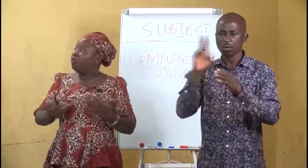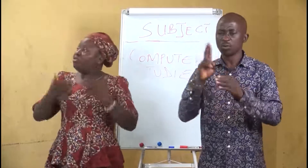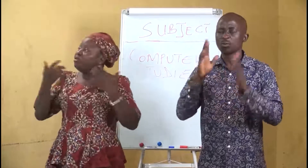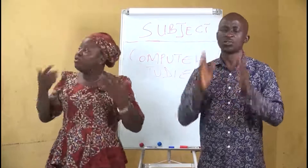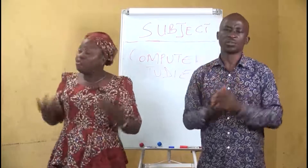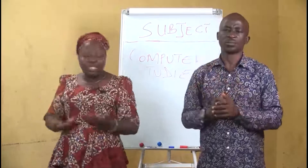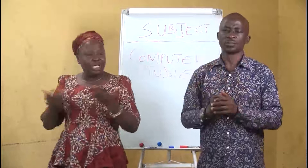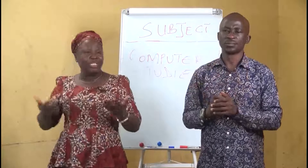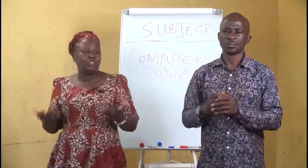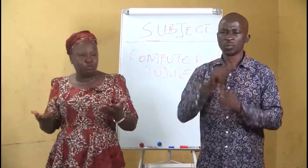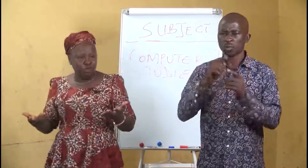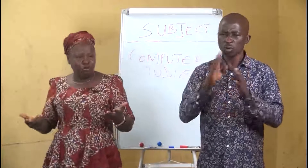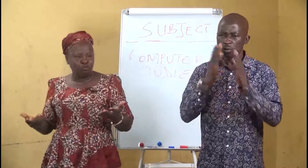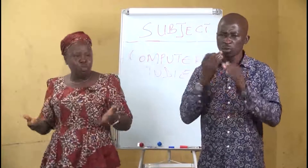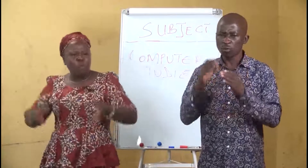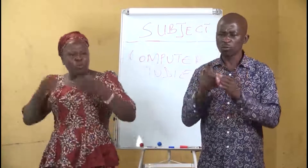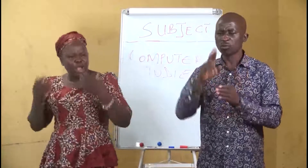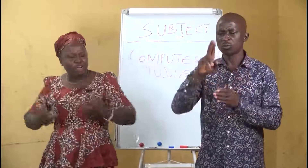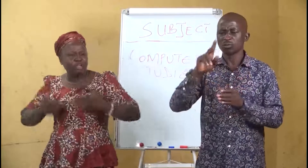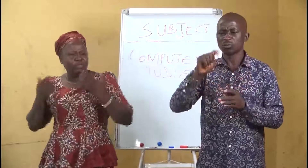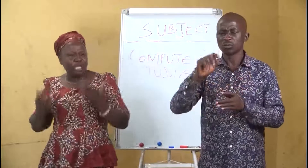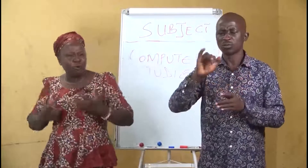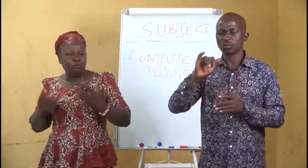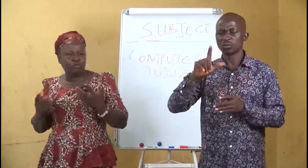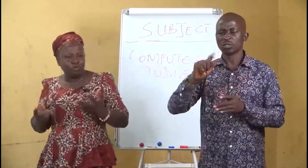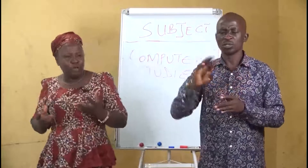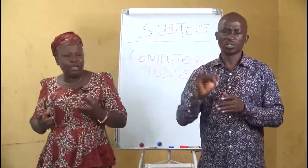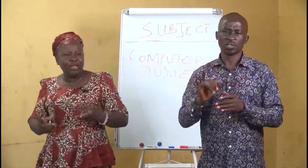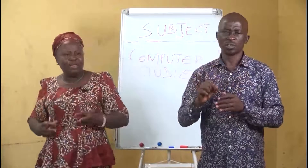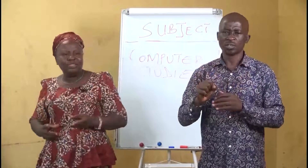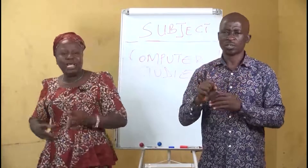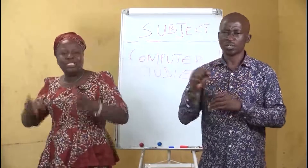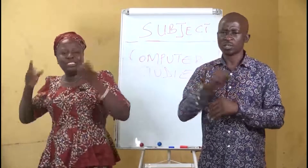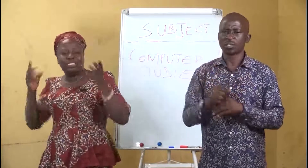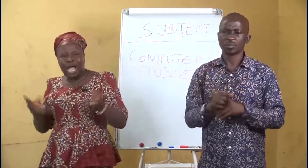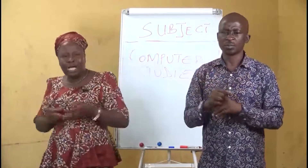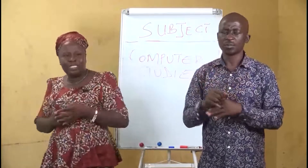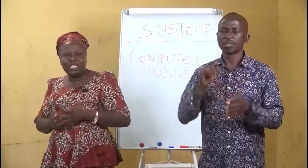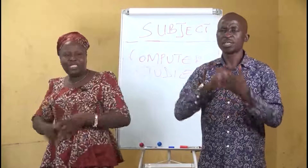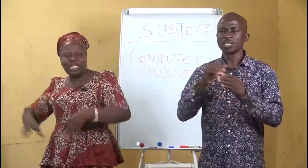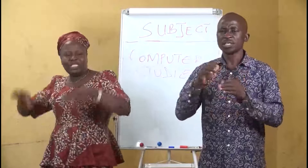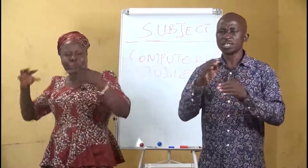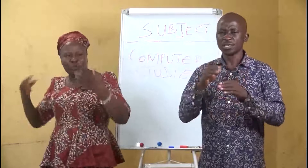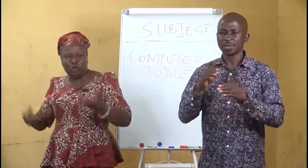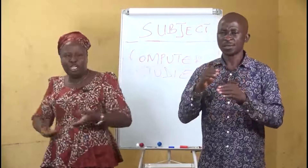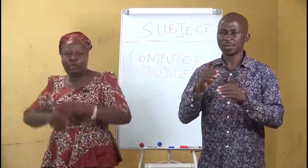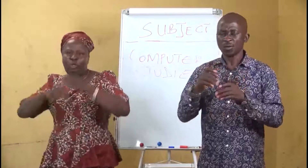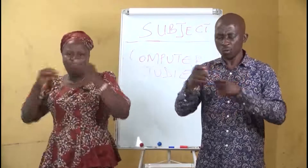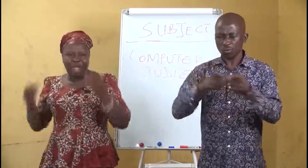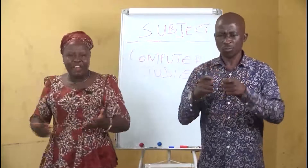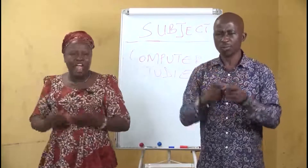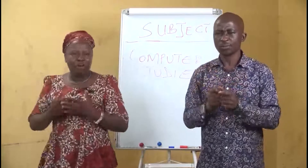talking of utility software, we are talking of the type of software that is in charge, that is